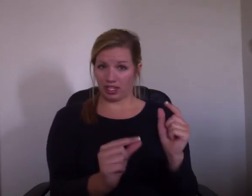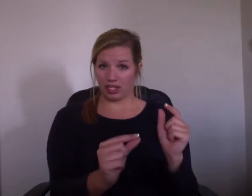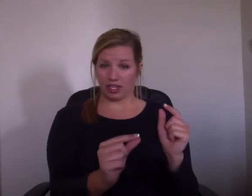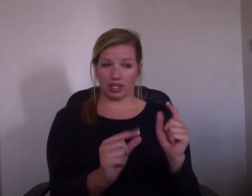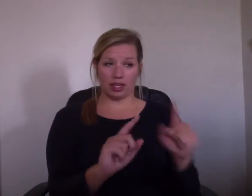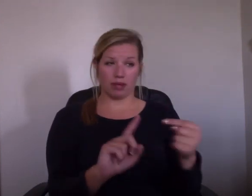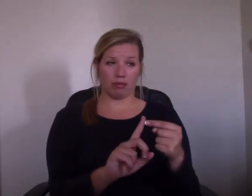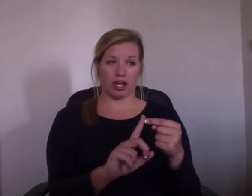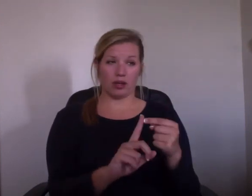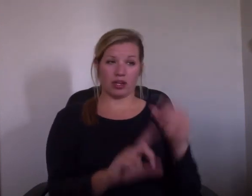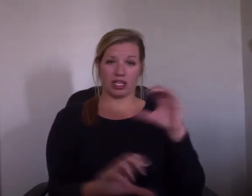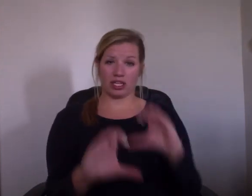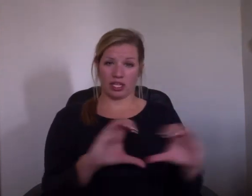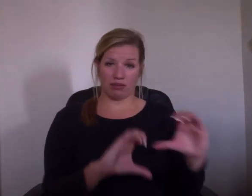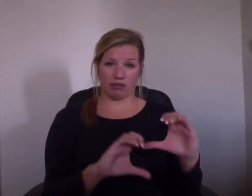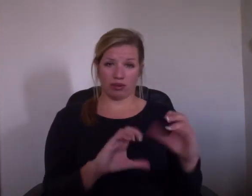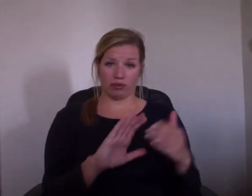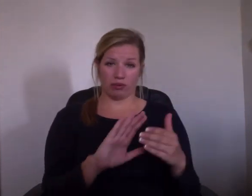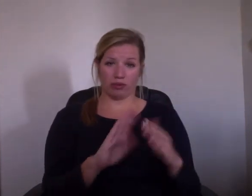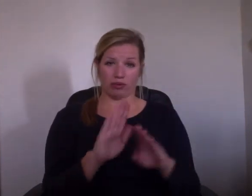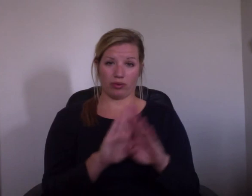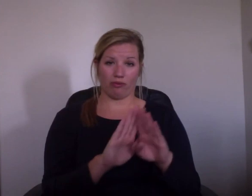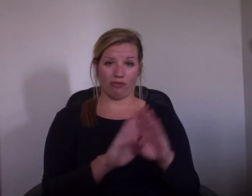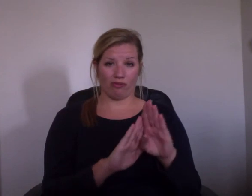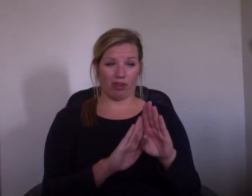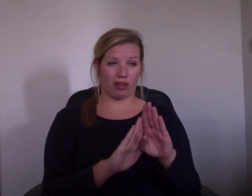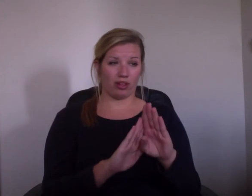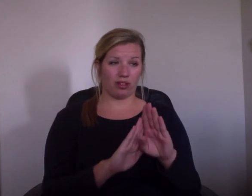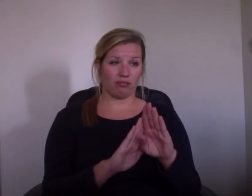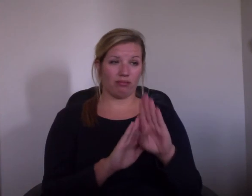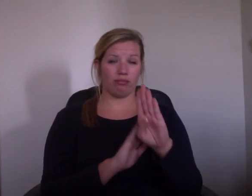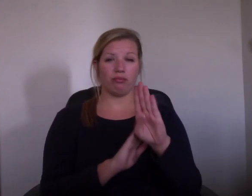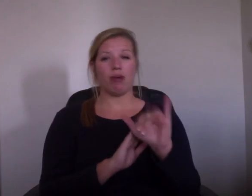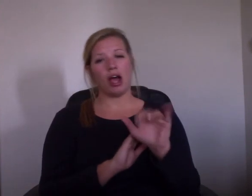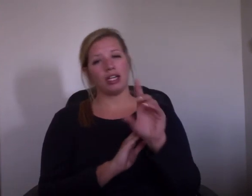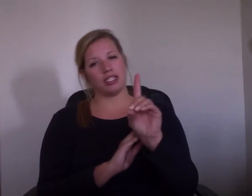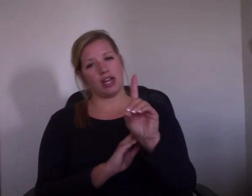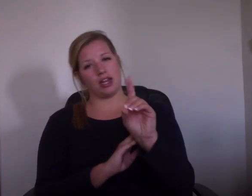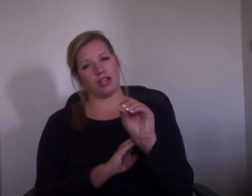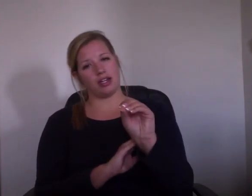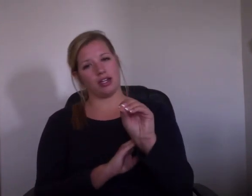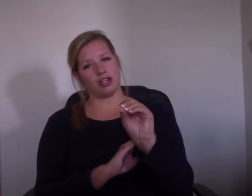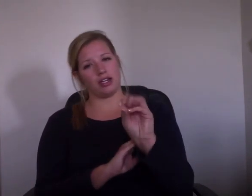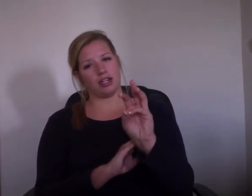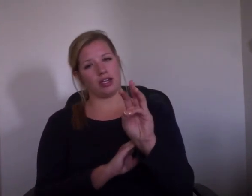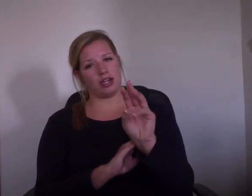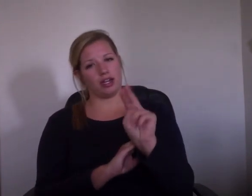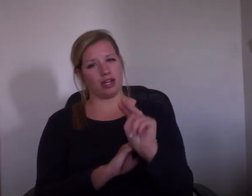developed by Dow was systematically dropped all over the North and the South